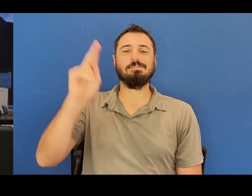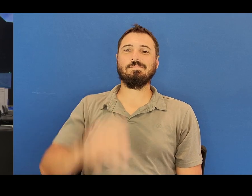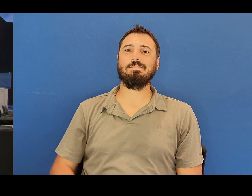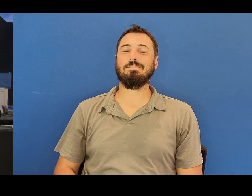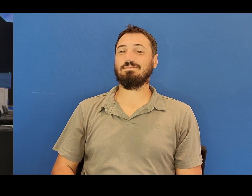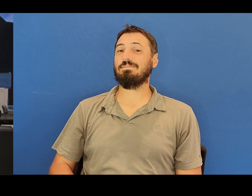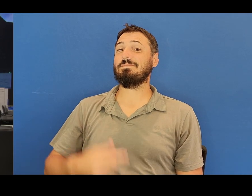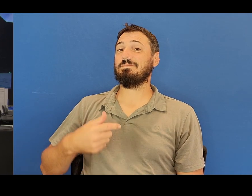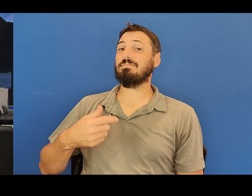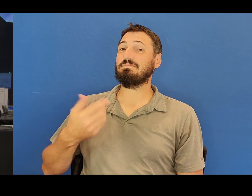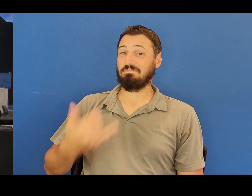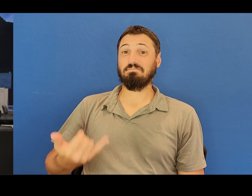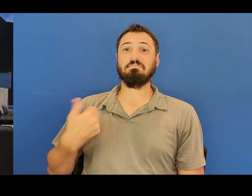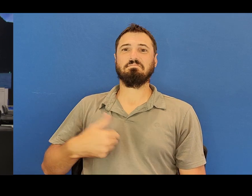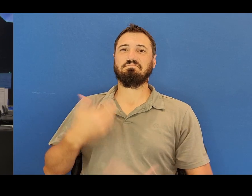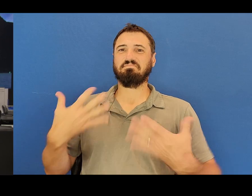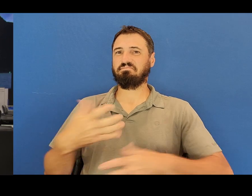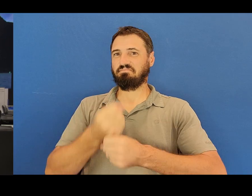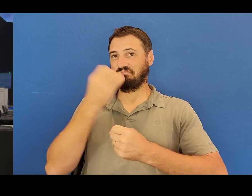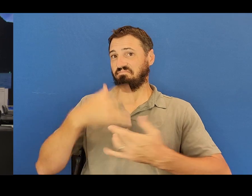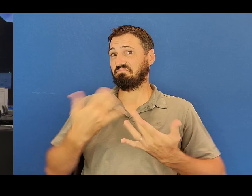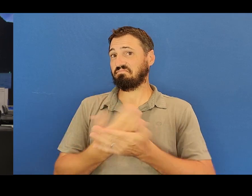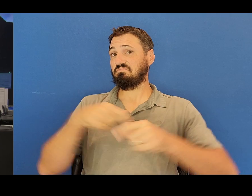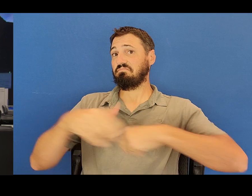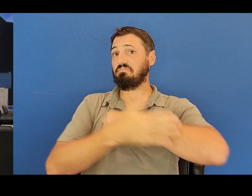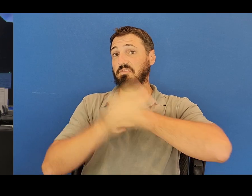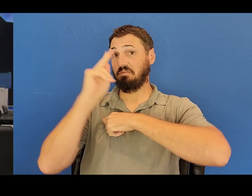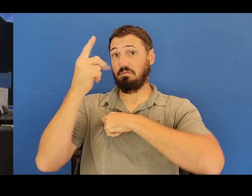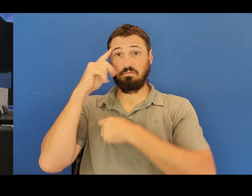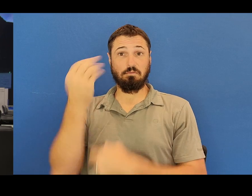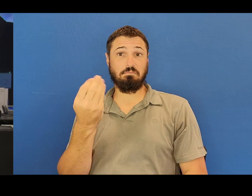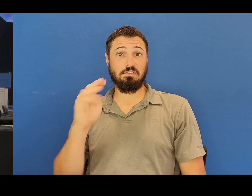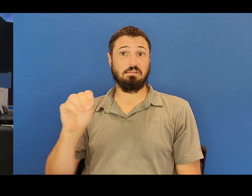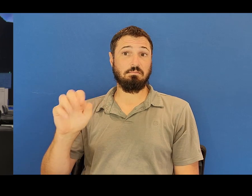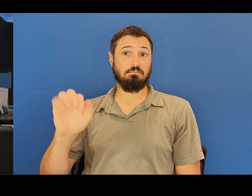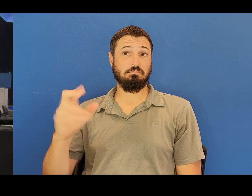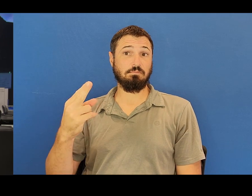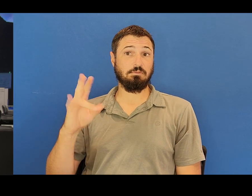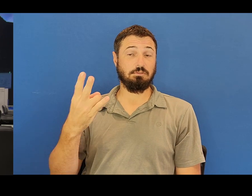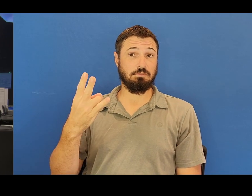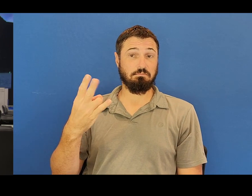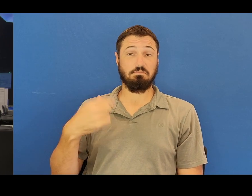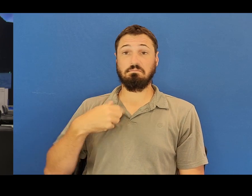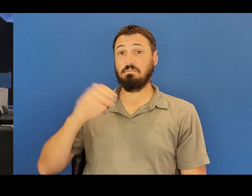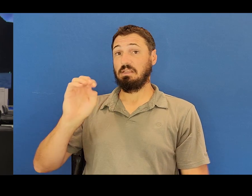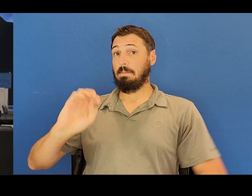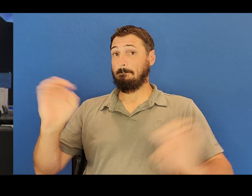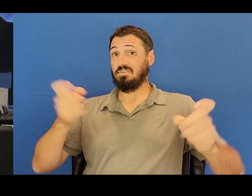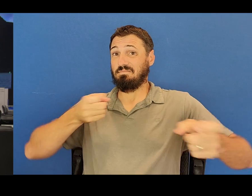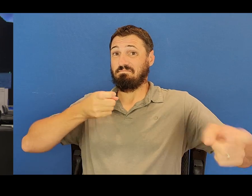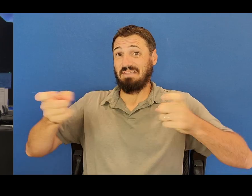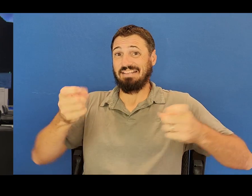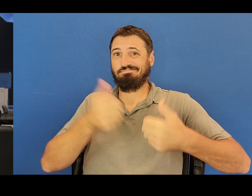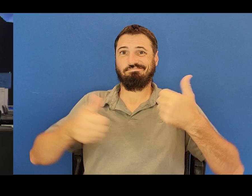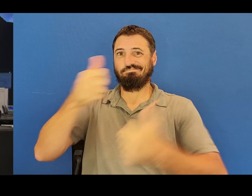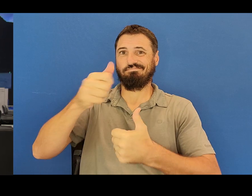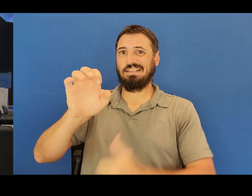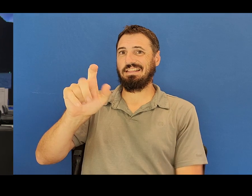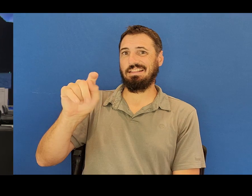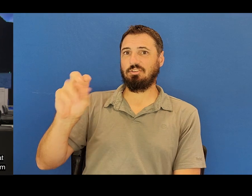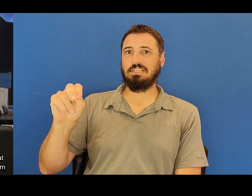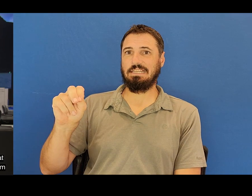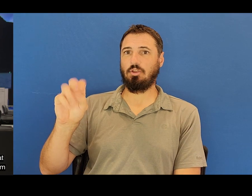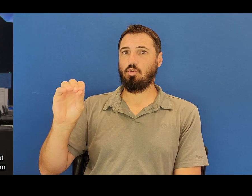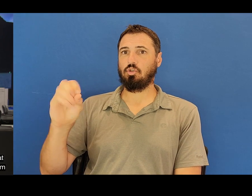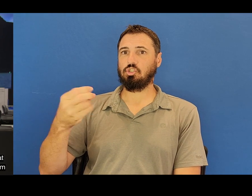Aloha Kauai. This is your County of Kauai briefing for Monday, March 7th. I'm Emergency Management Administrator Elton